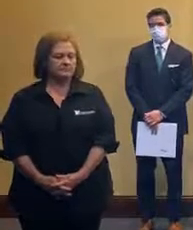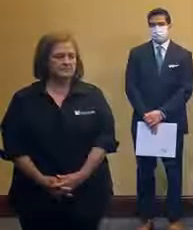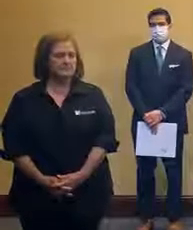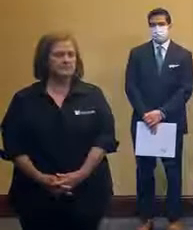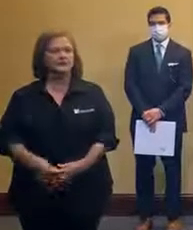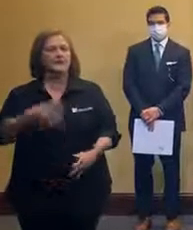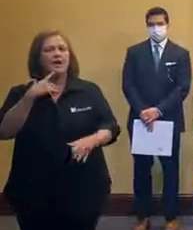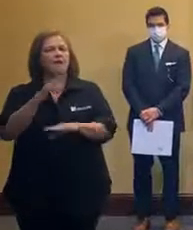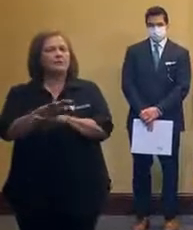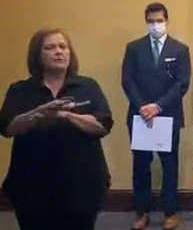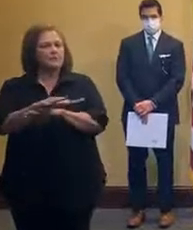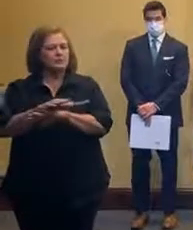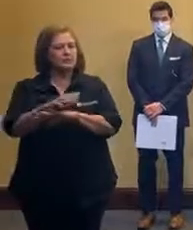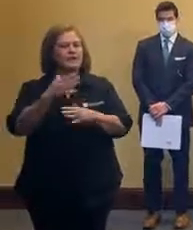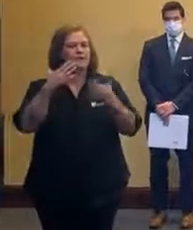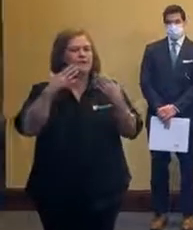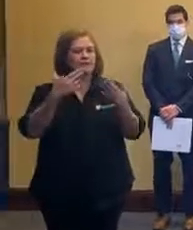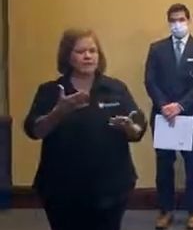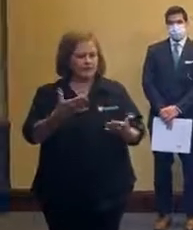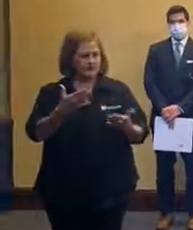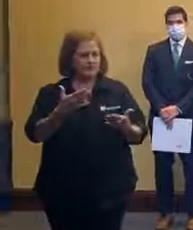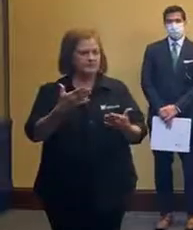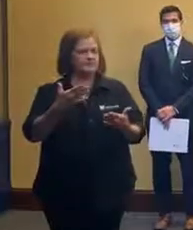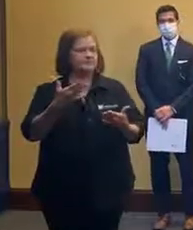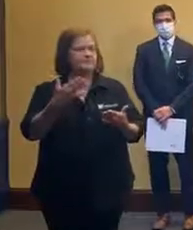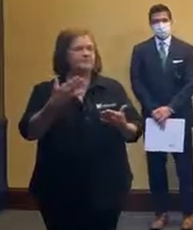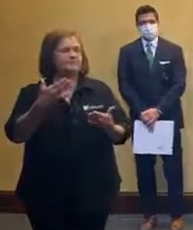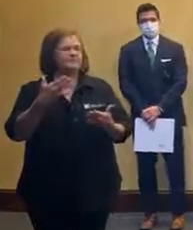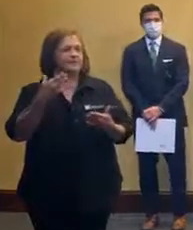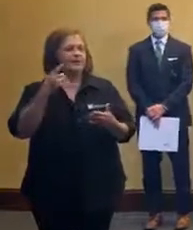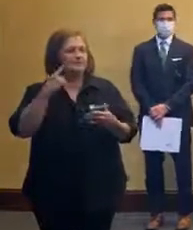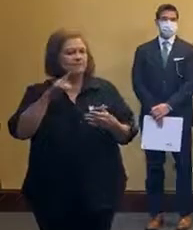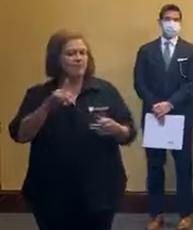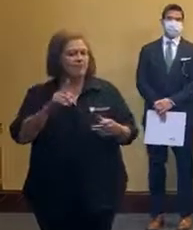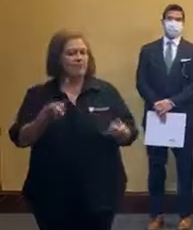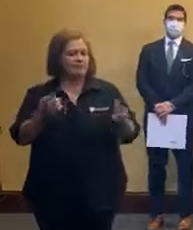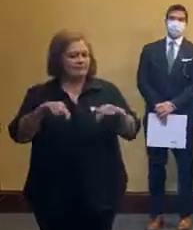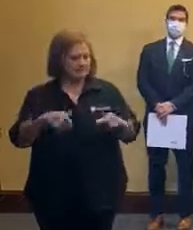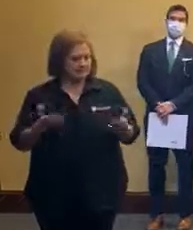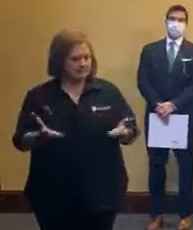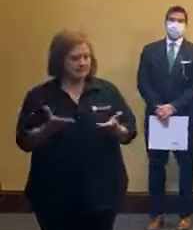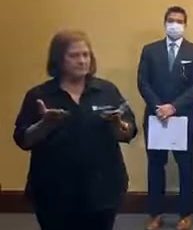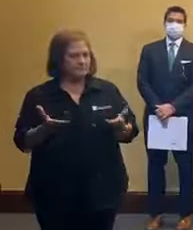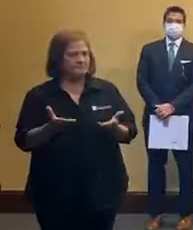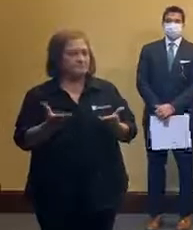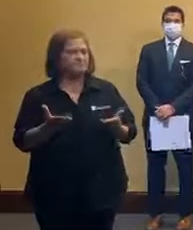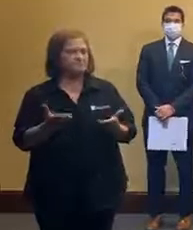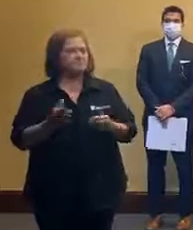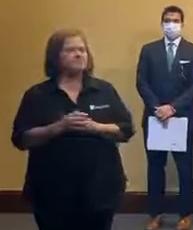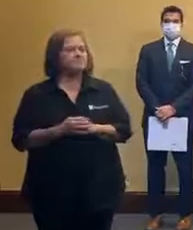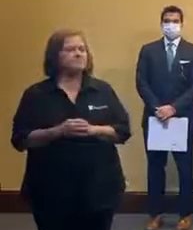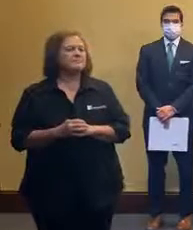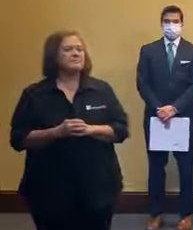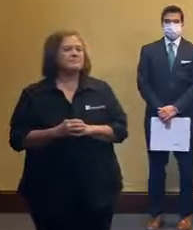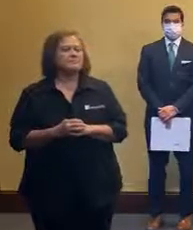Carol. Well, good afternoon, and thank you all so much for joining us this